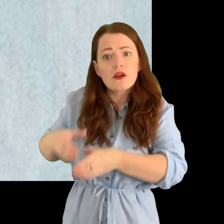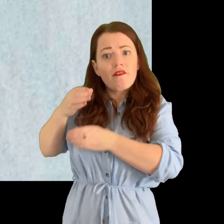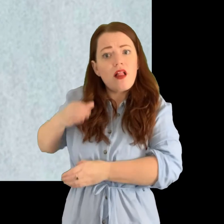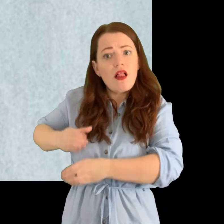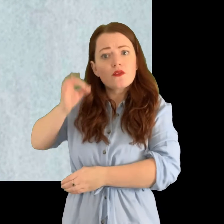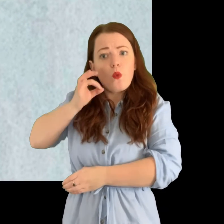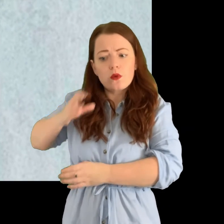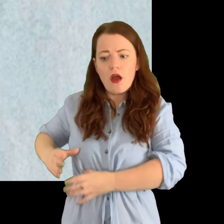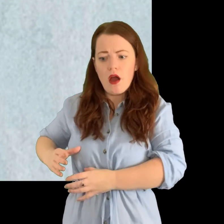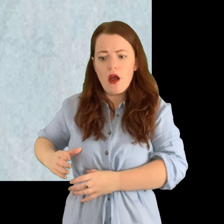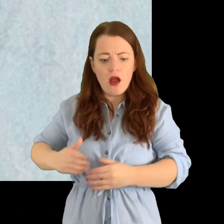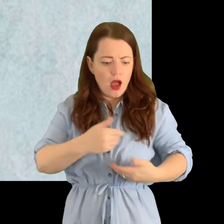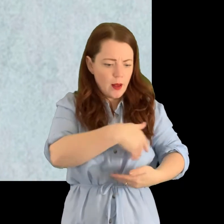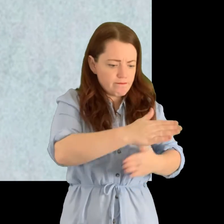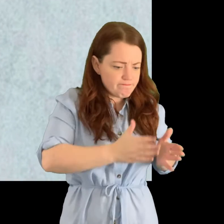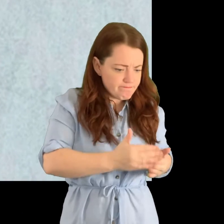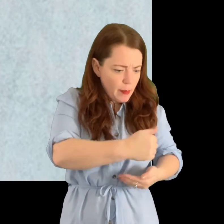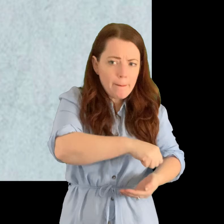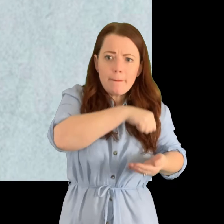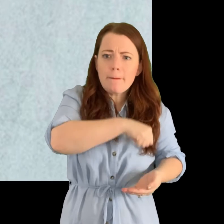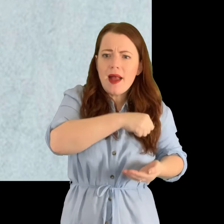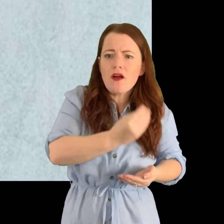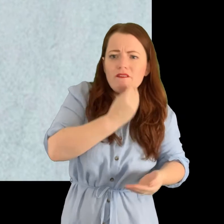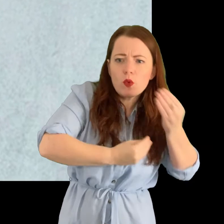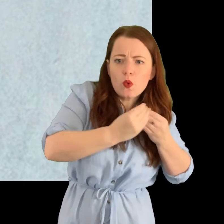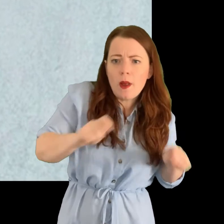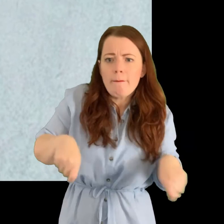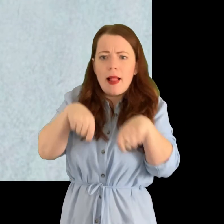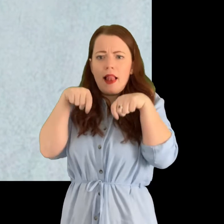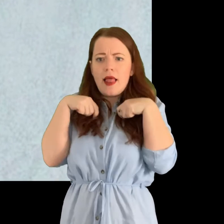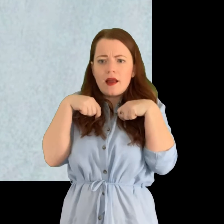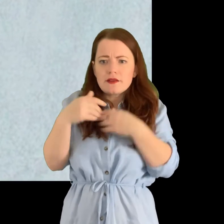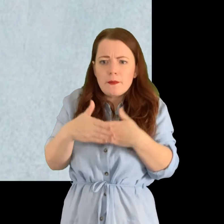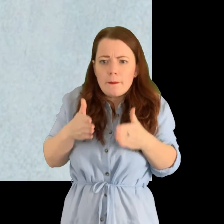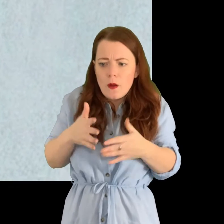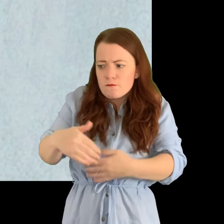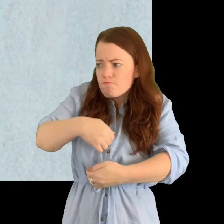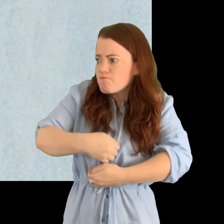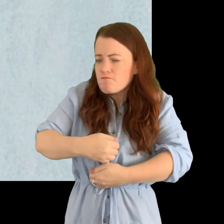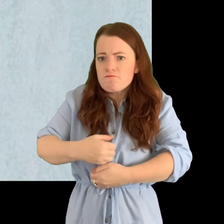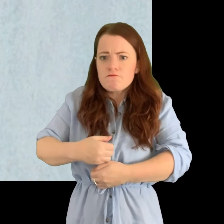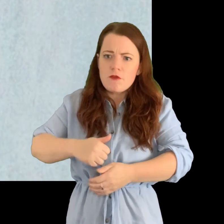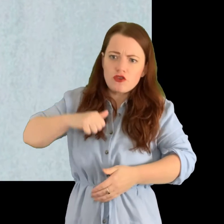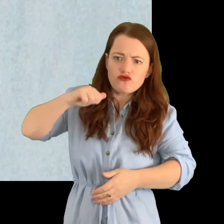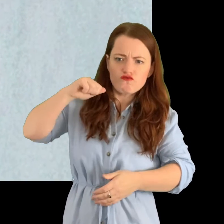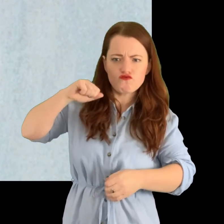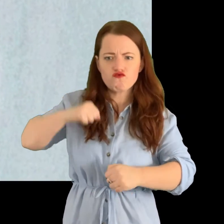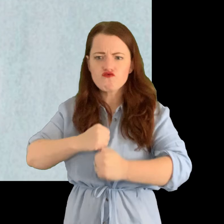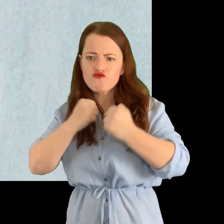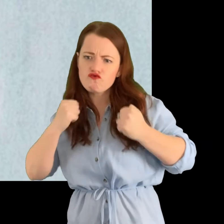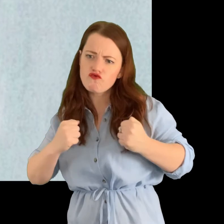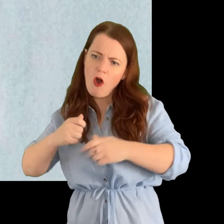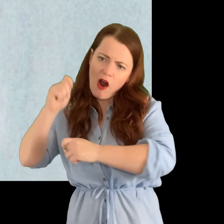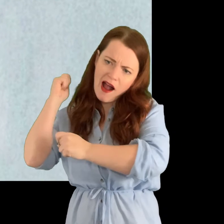he took a flask of water and a bag of simple victuals, a blanket and a tinder box, and his